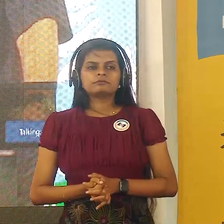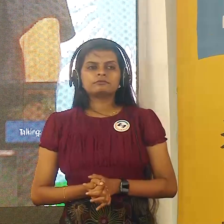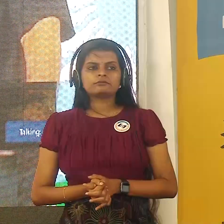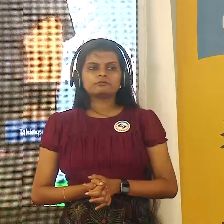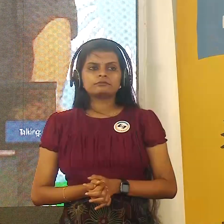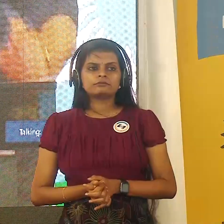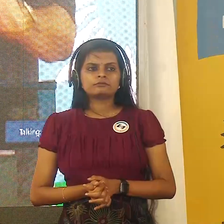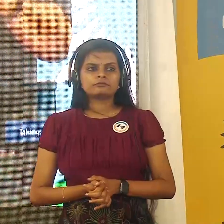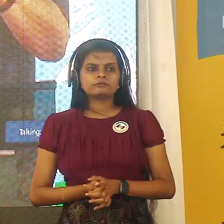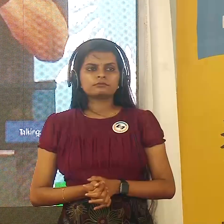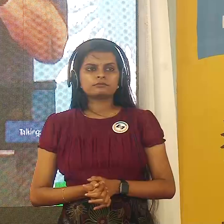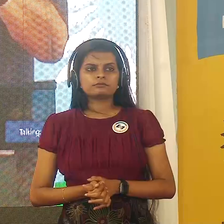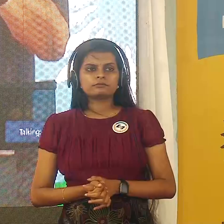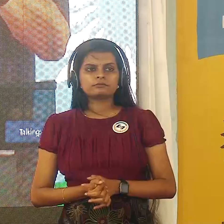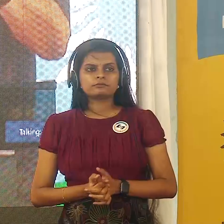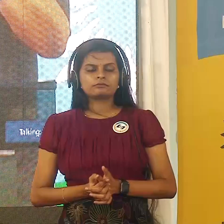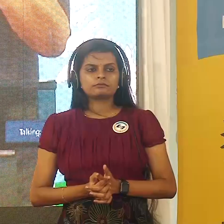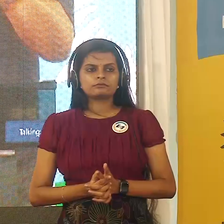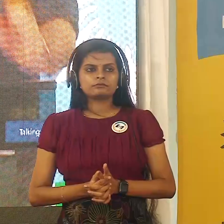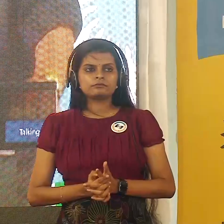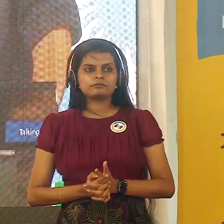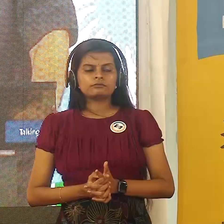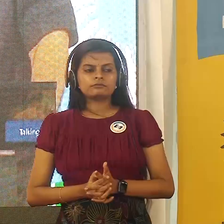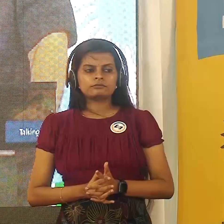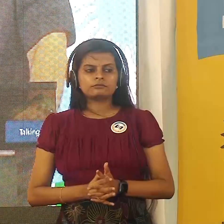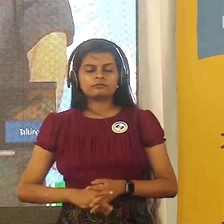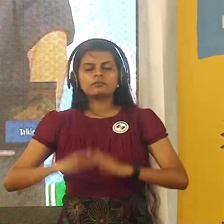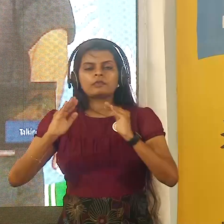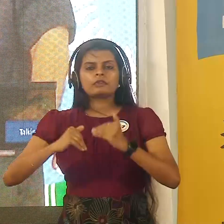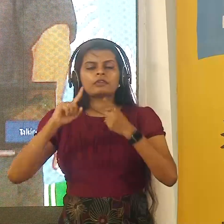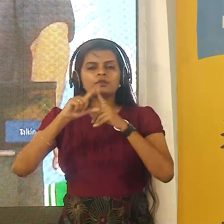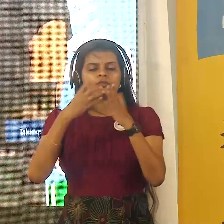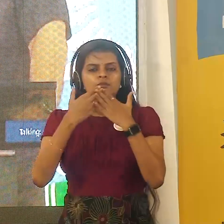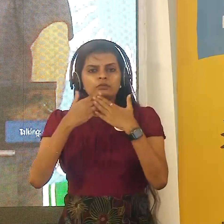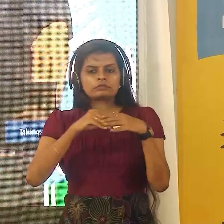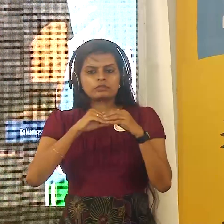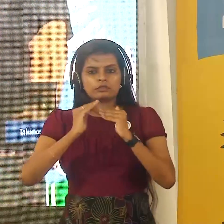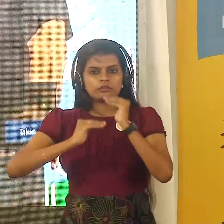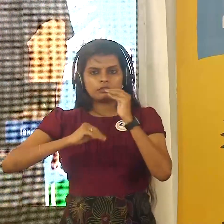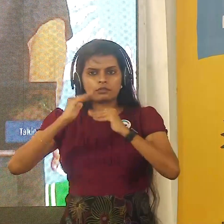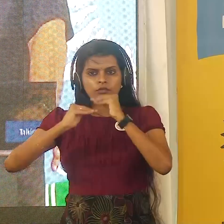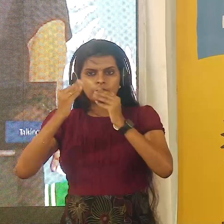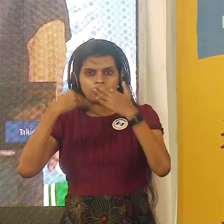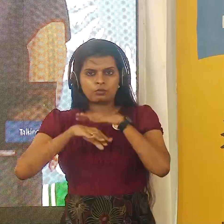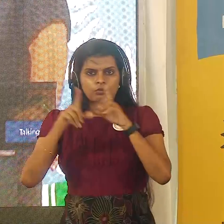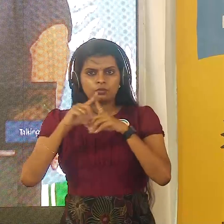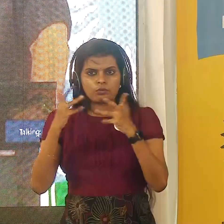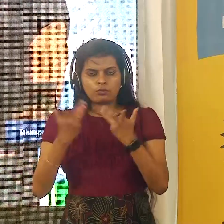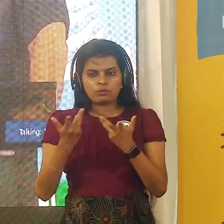move to the investment in higher education is being accompanied by an effort to create,